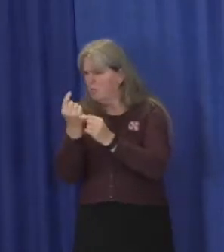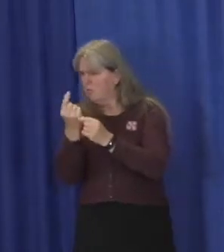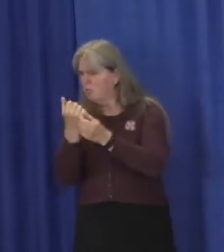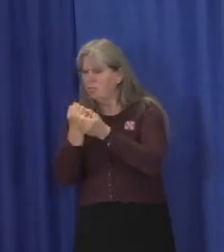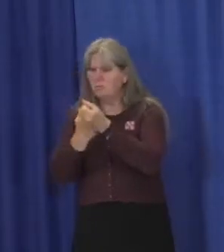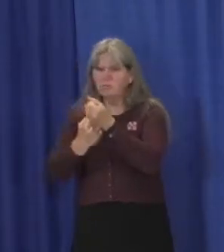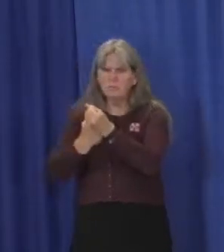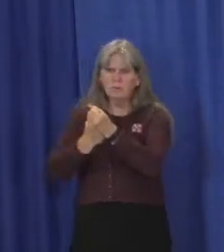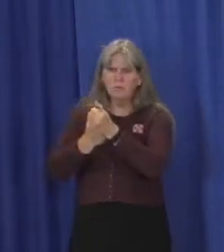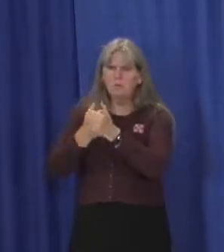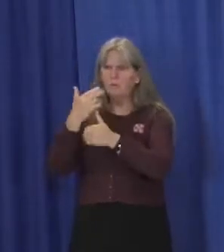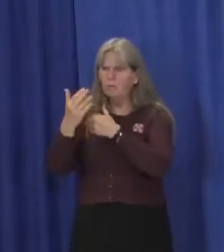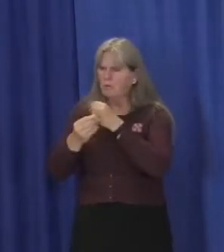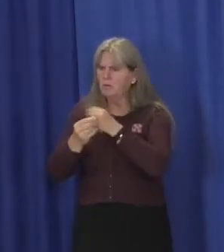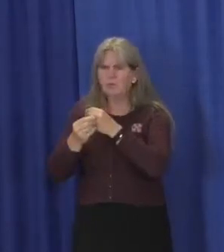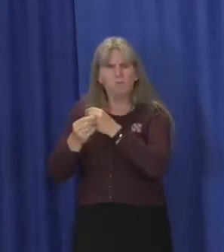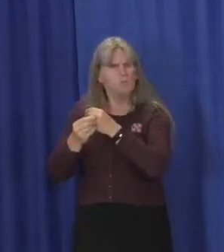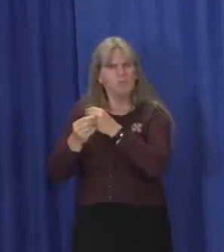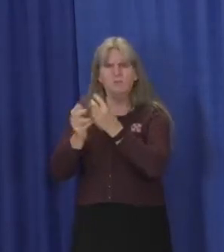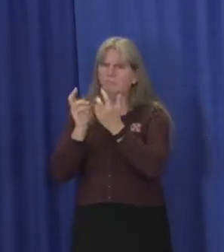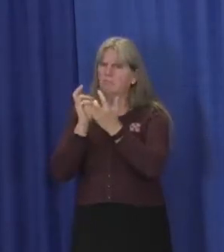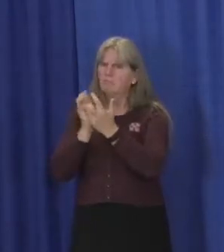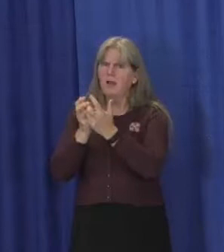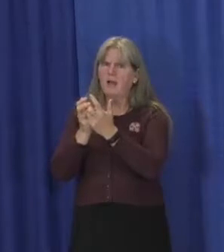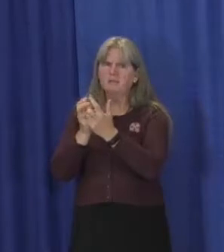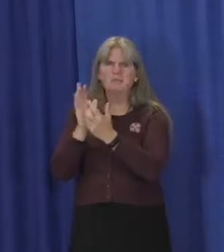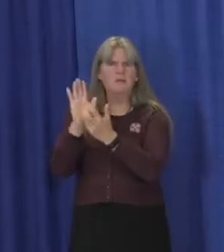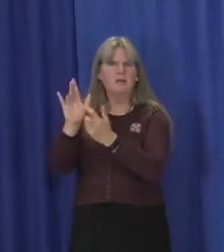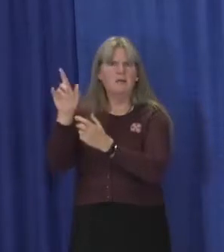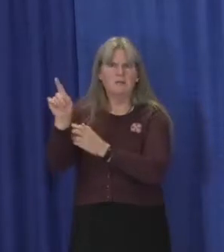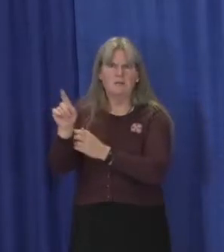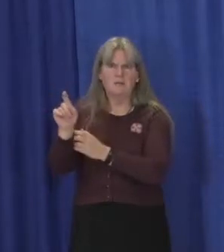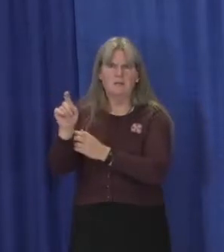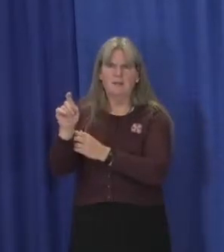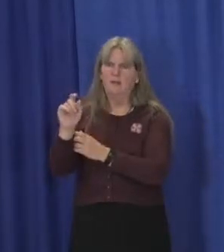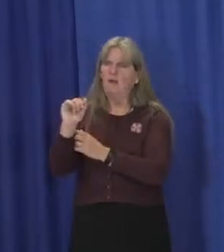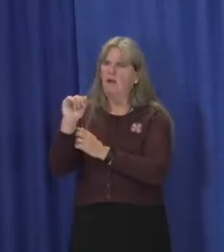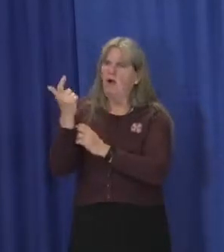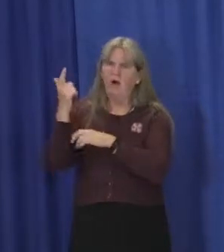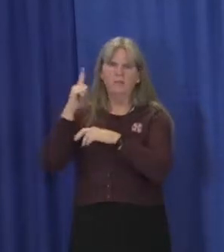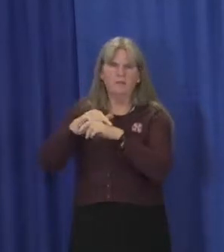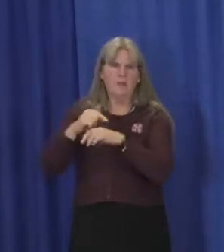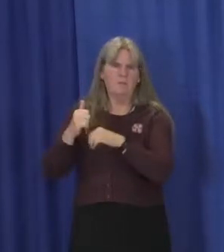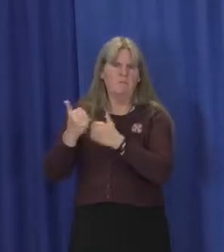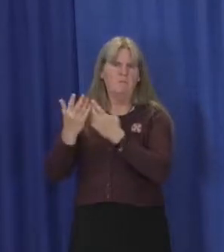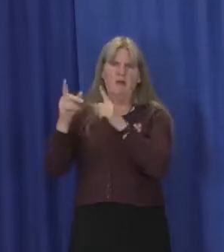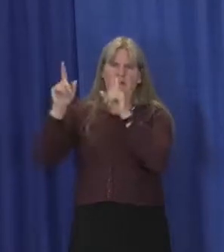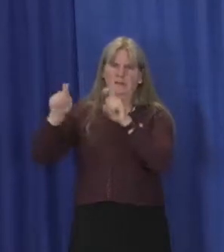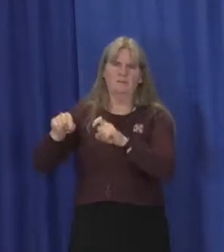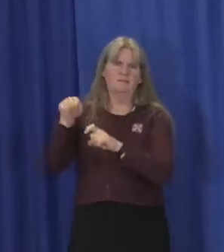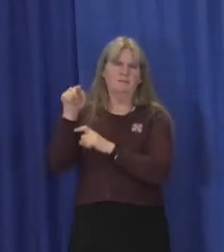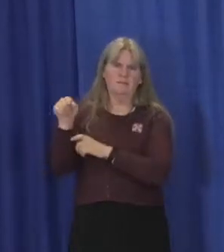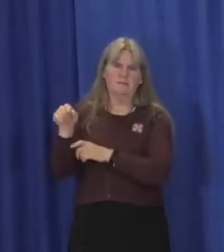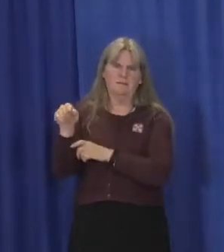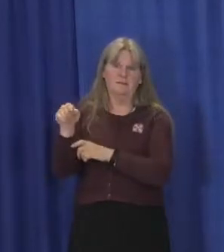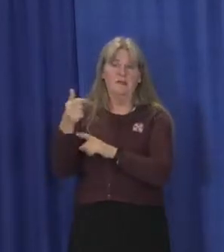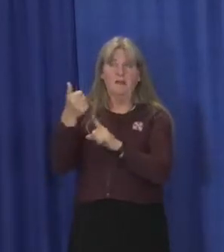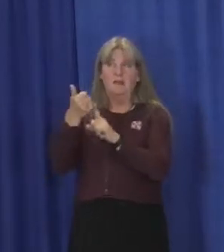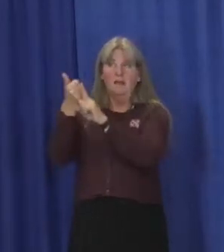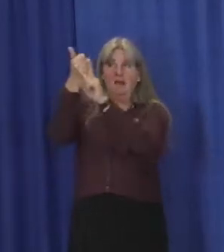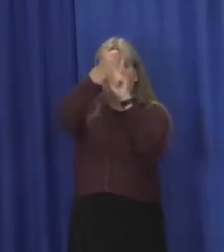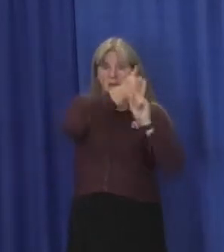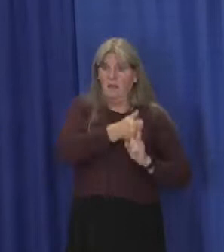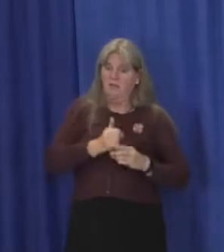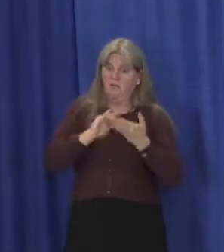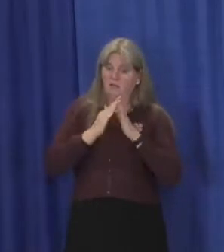is commensurate with the risk. There is always testing in Ross River, that testing, and in all communities